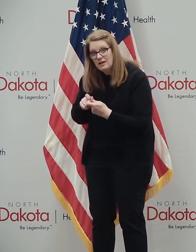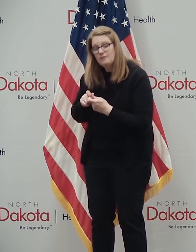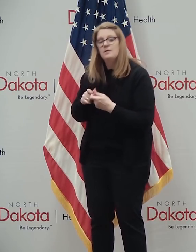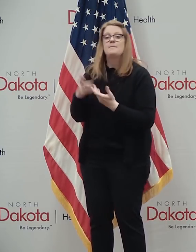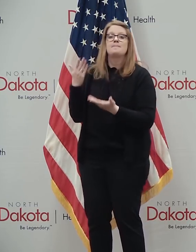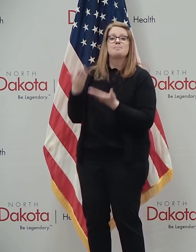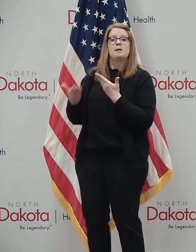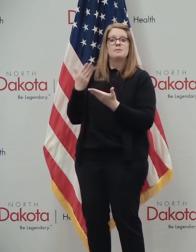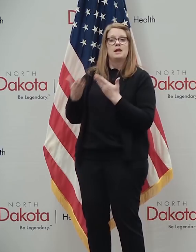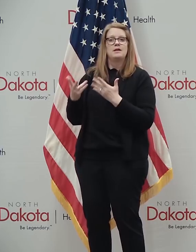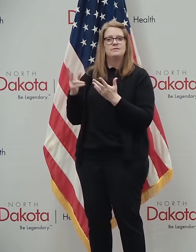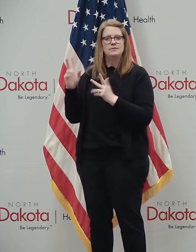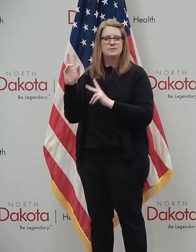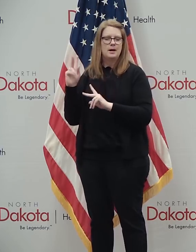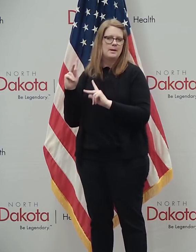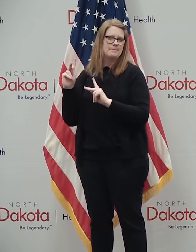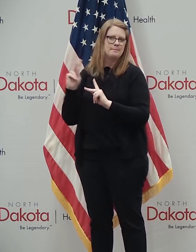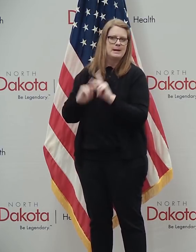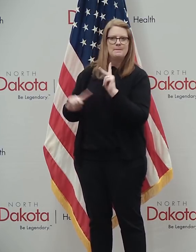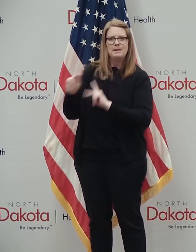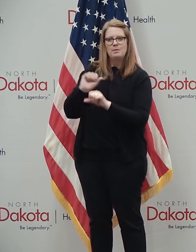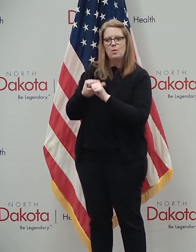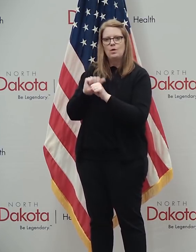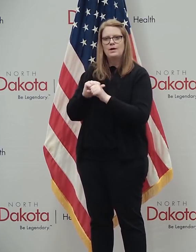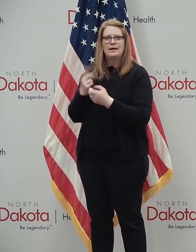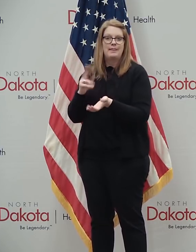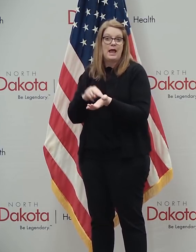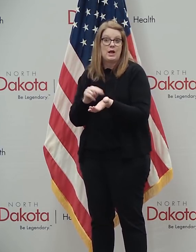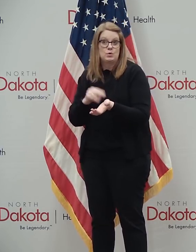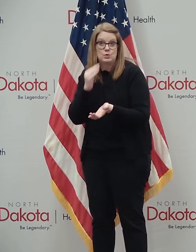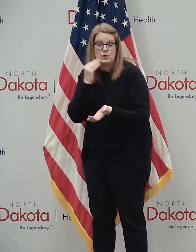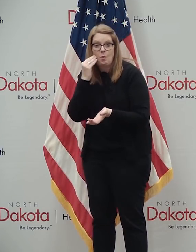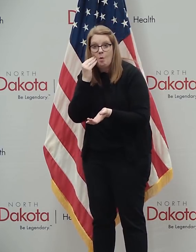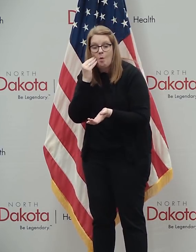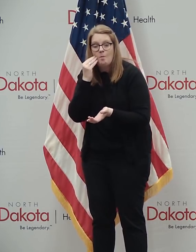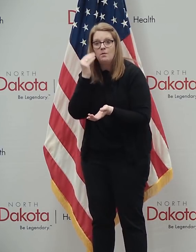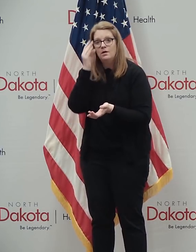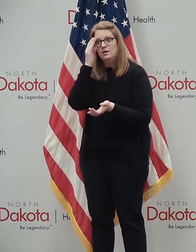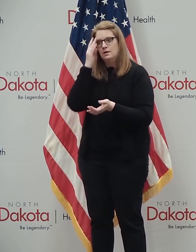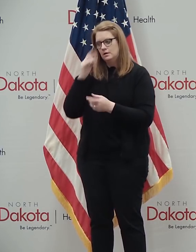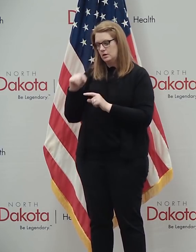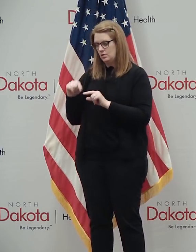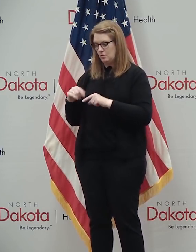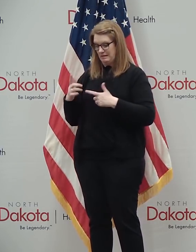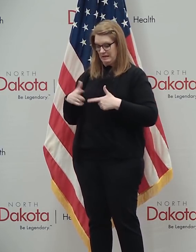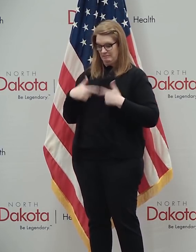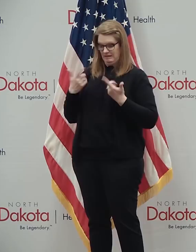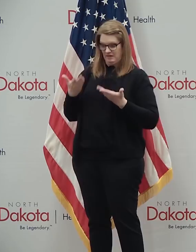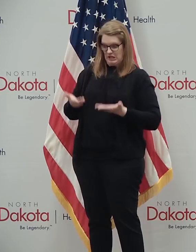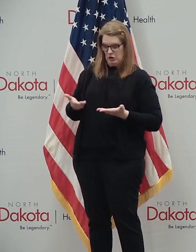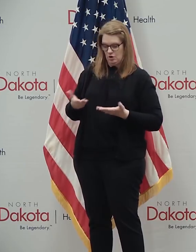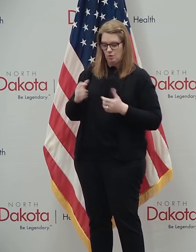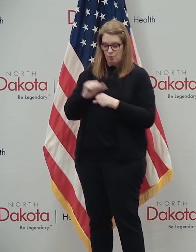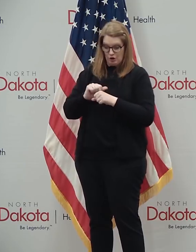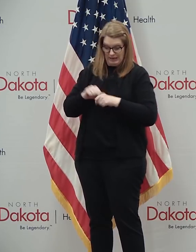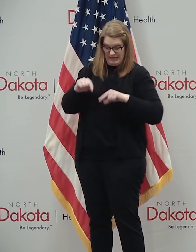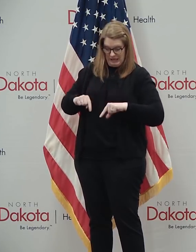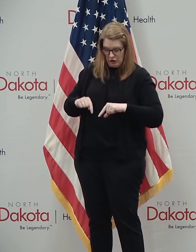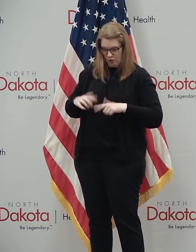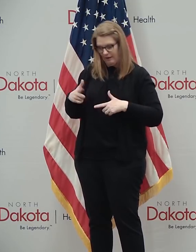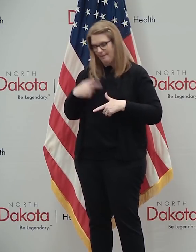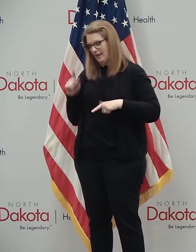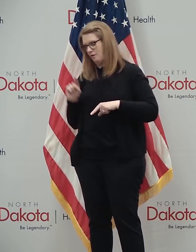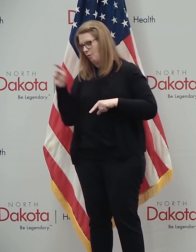are, working in long-term care facilities in one state that are living in the other, or vice versa, or working